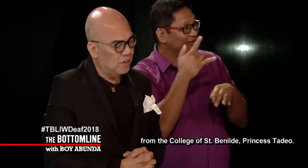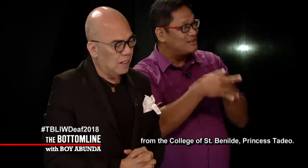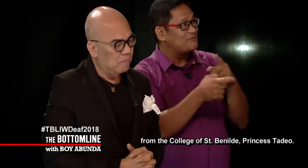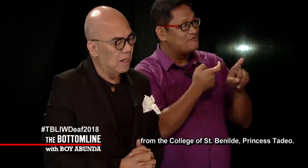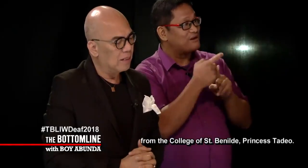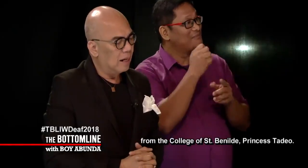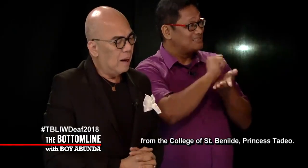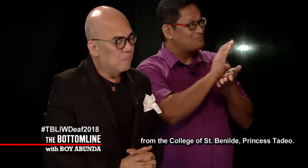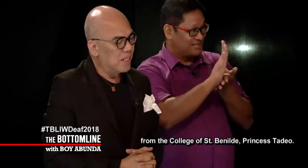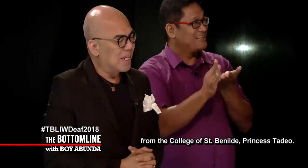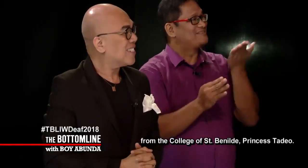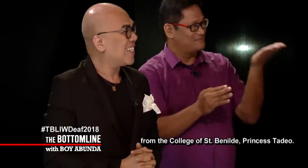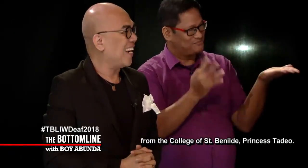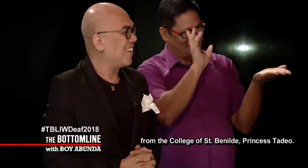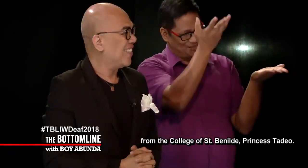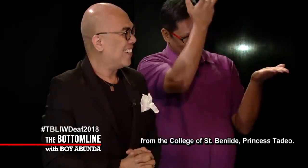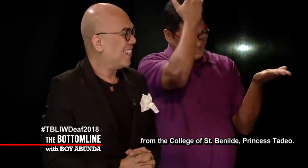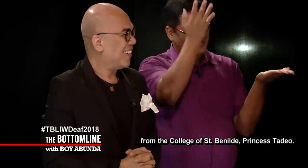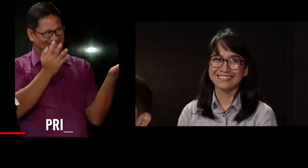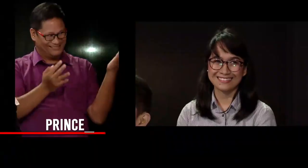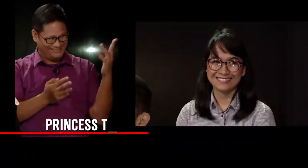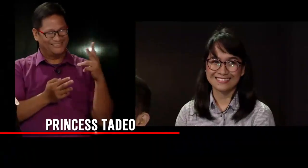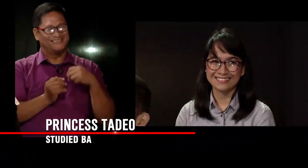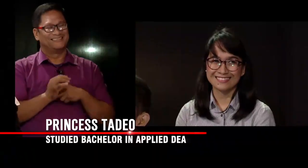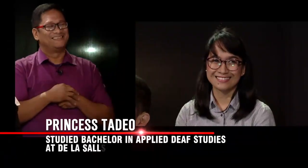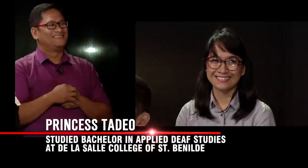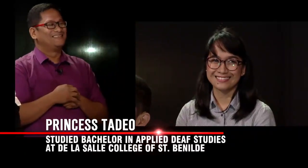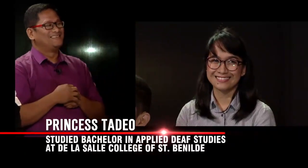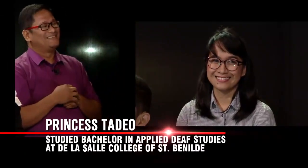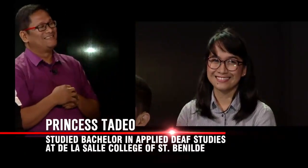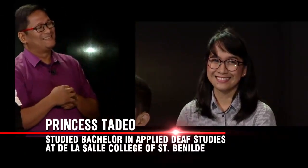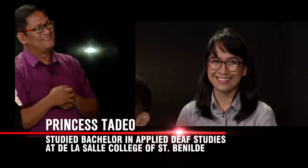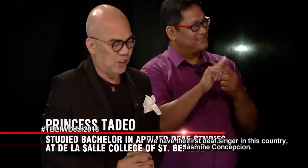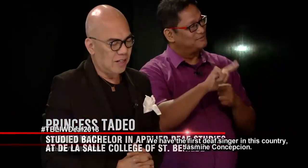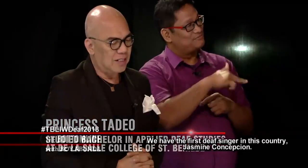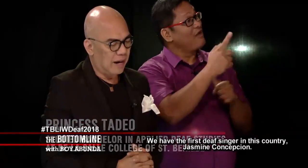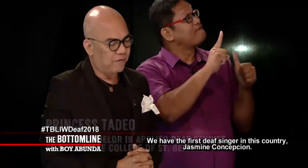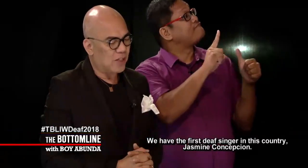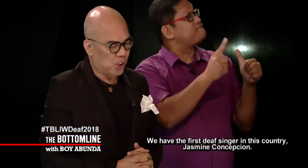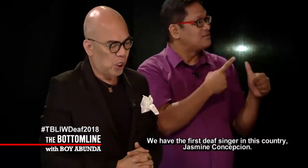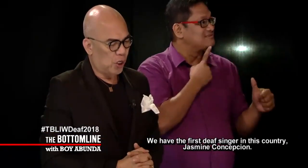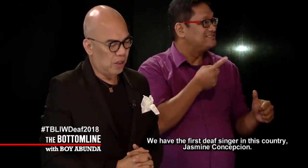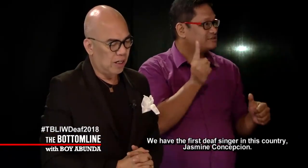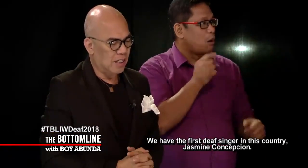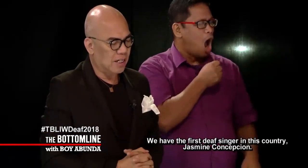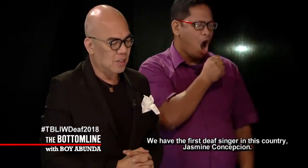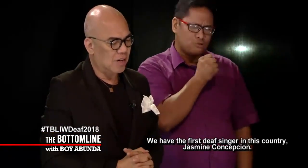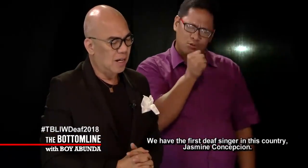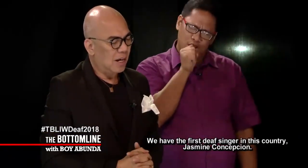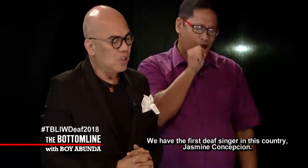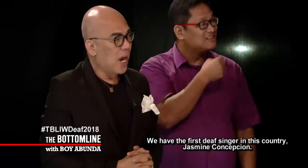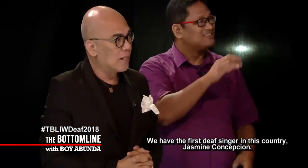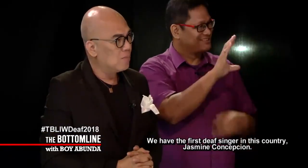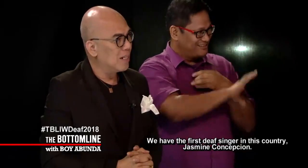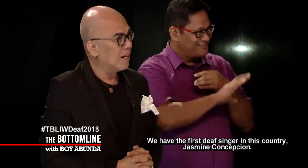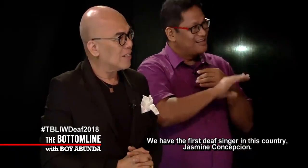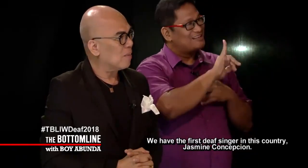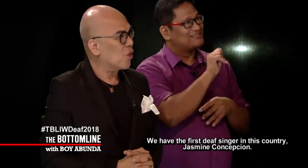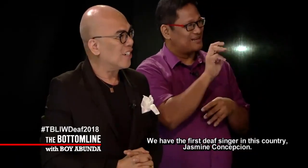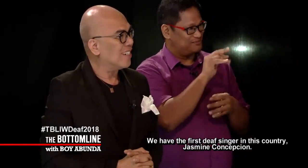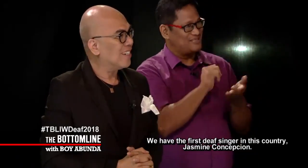College of St. Benilde, Princess Tadeo. We have the first deaf singer in this country,